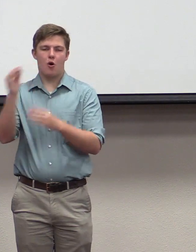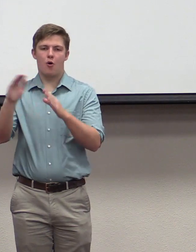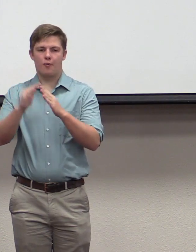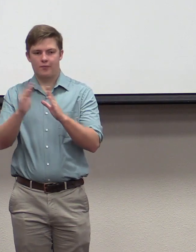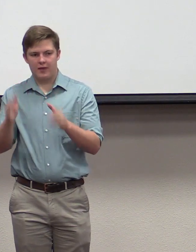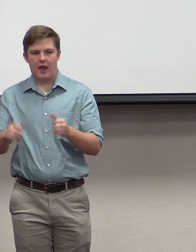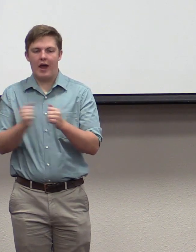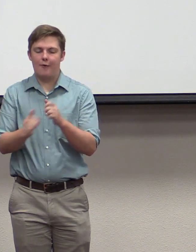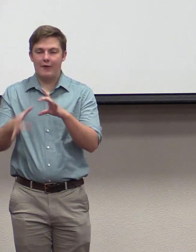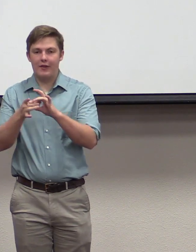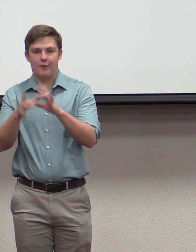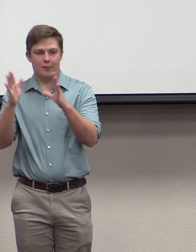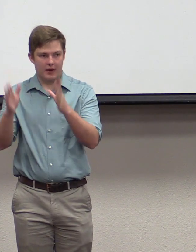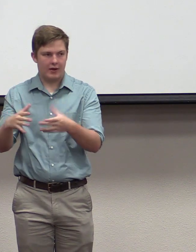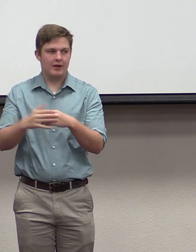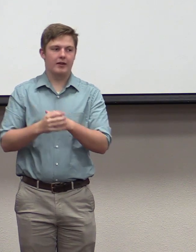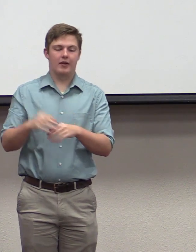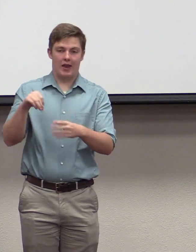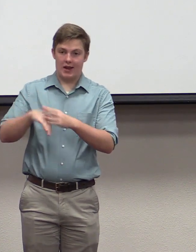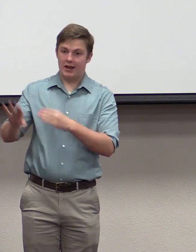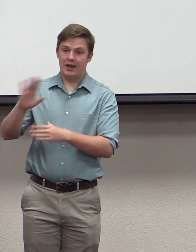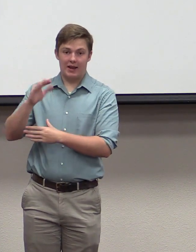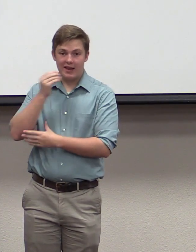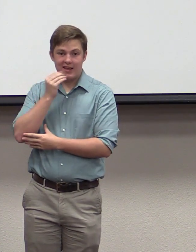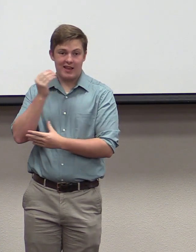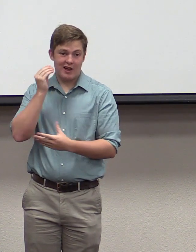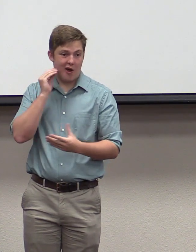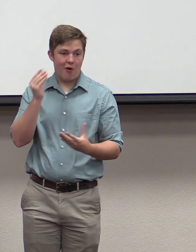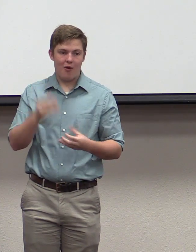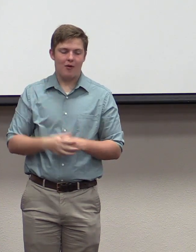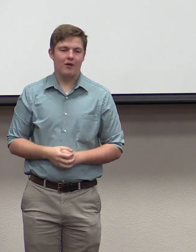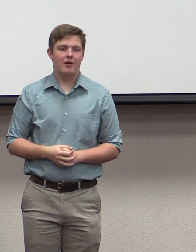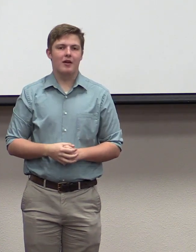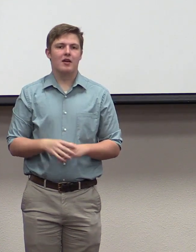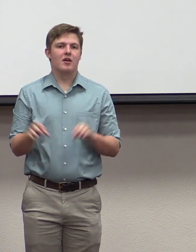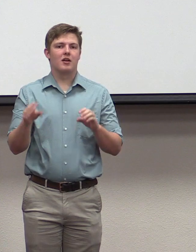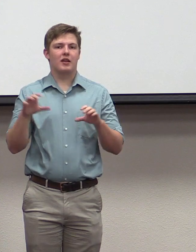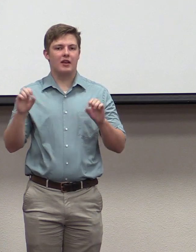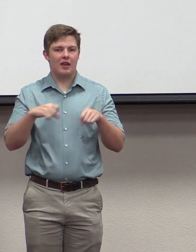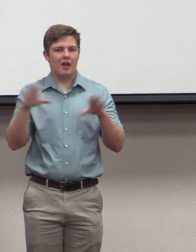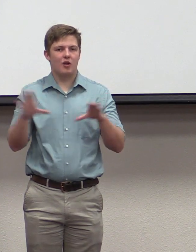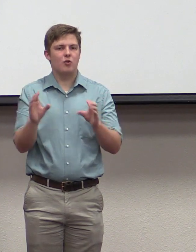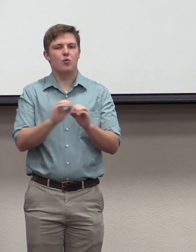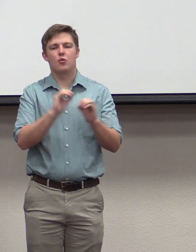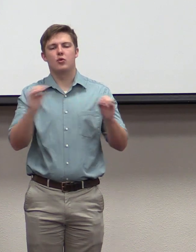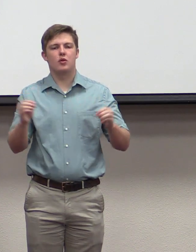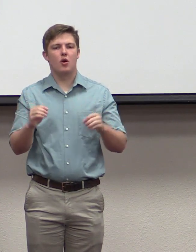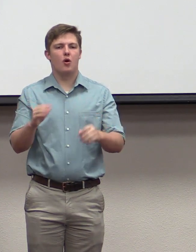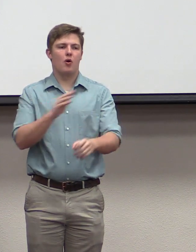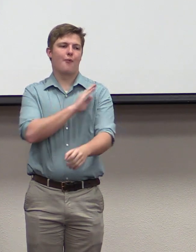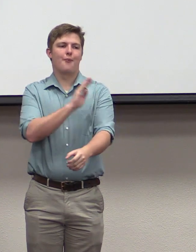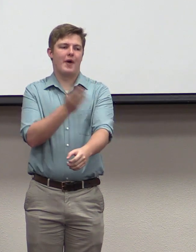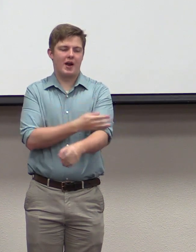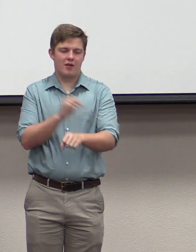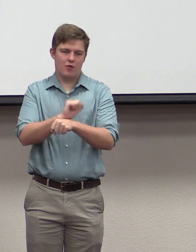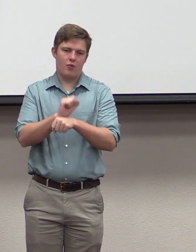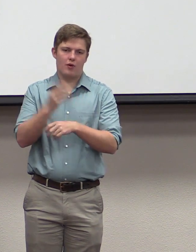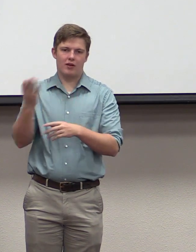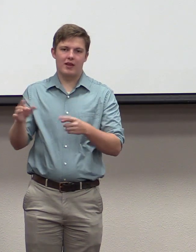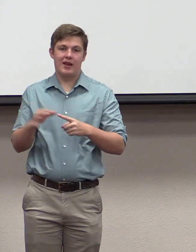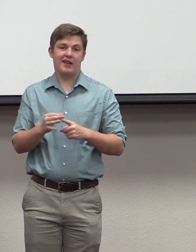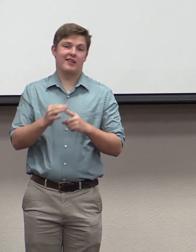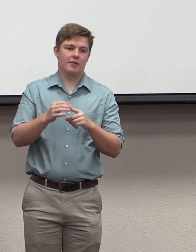household." And he could do no mighty work there, except that he laid his hands on a few sick people and healed